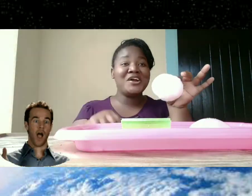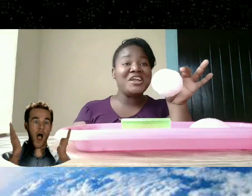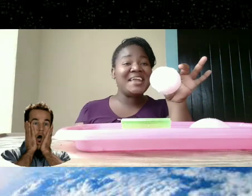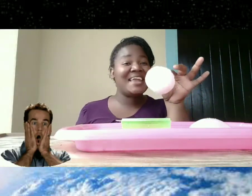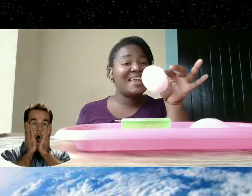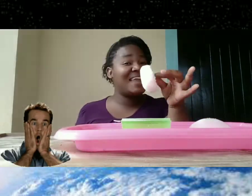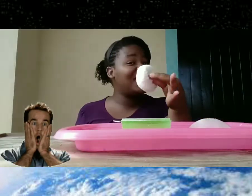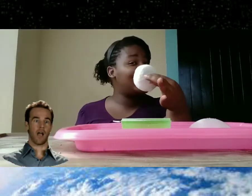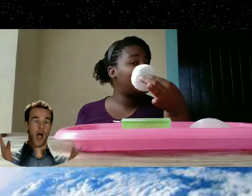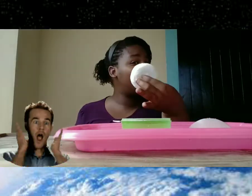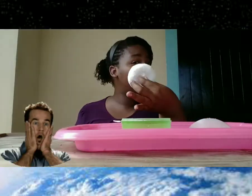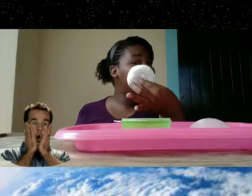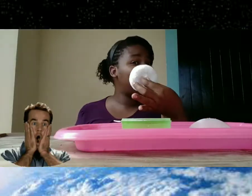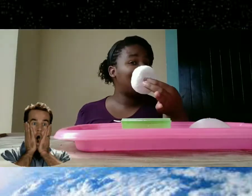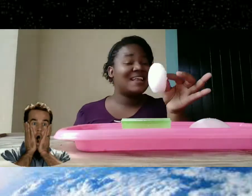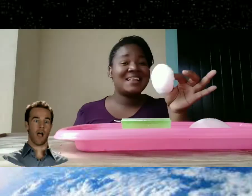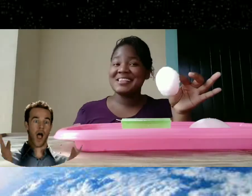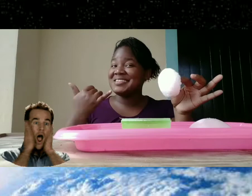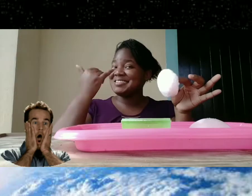It's not burnt.